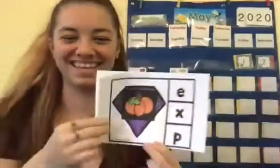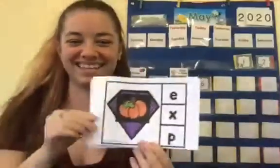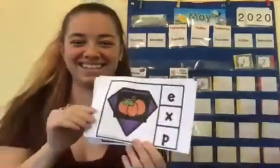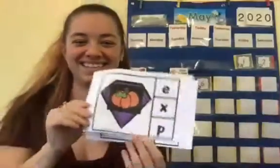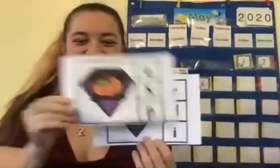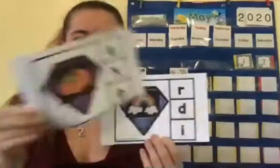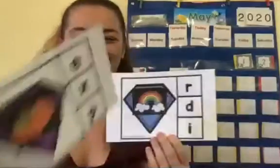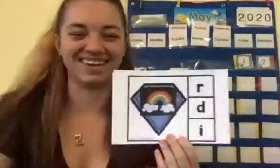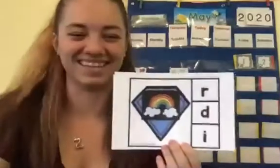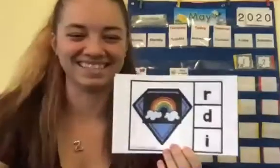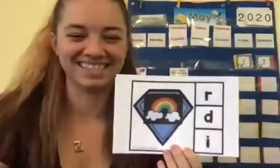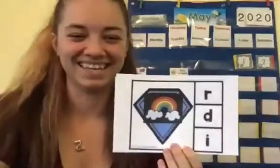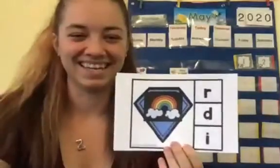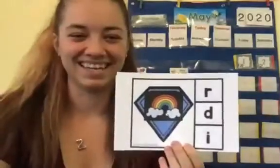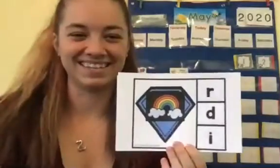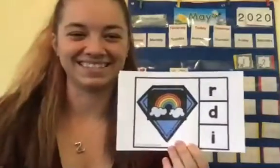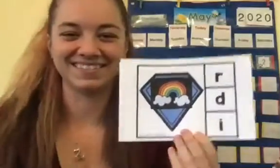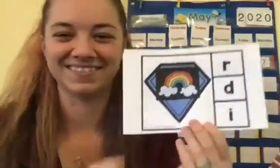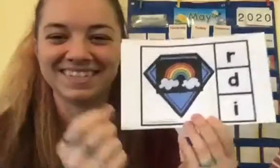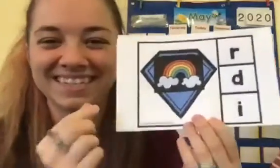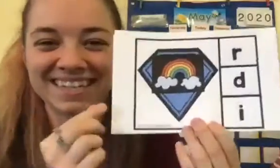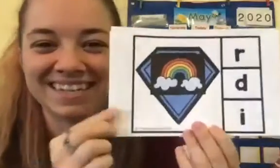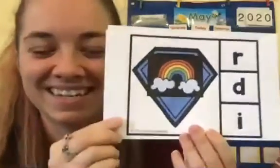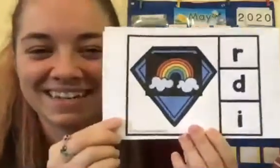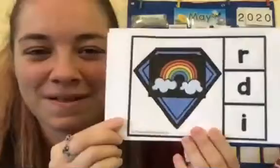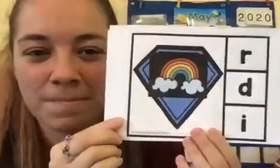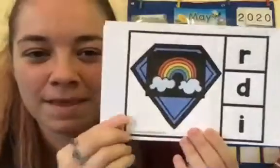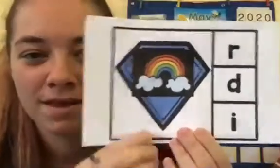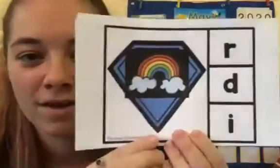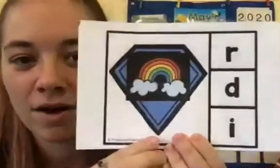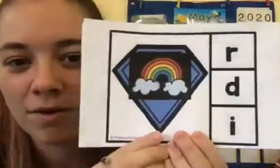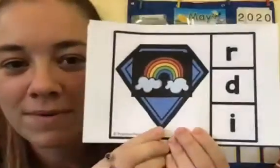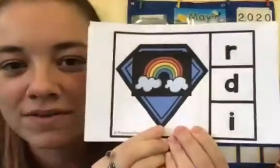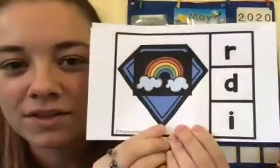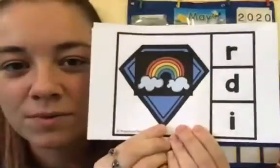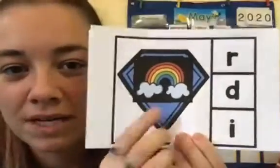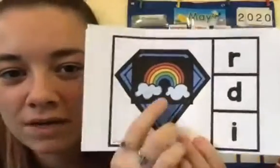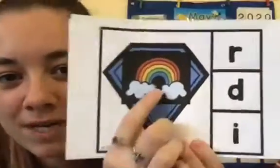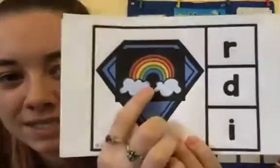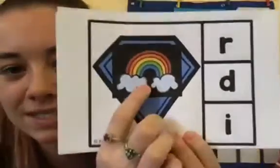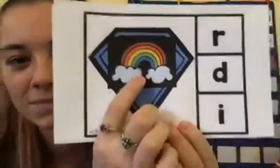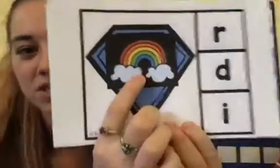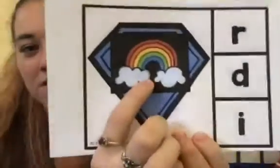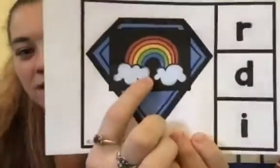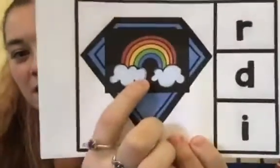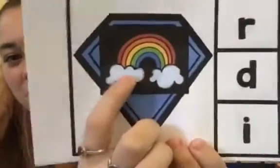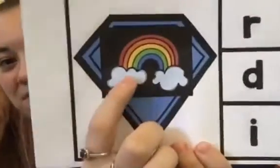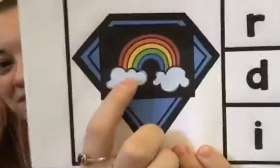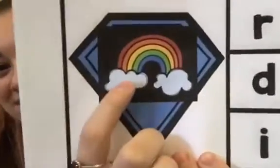Good job, my friends. You guys are doing really good. All right, we have another one here. What is this image here? I know my friends love